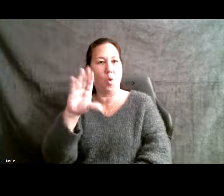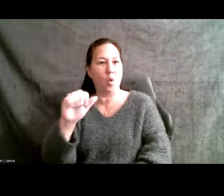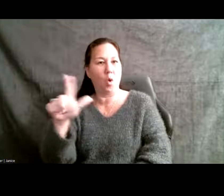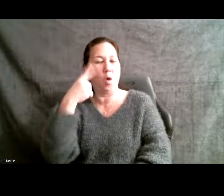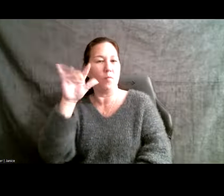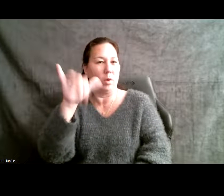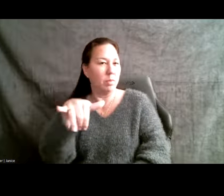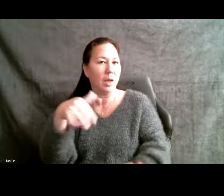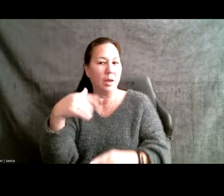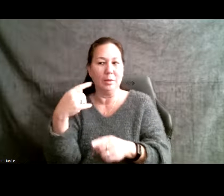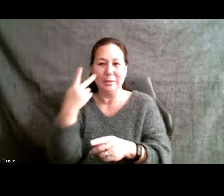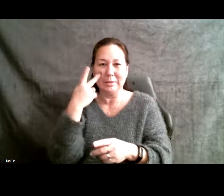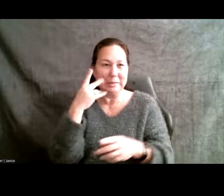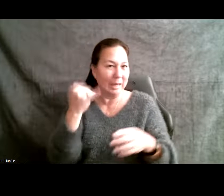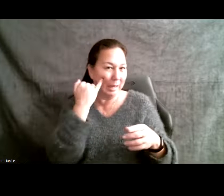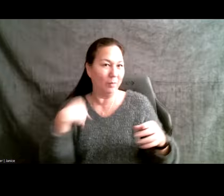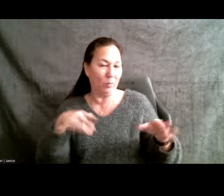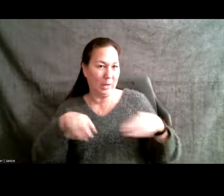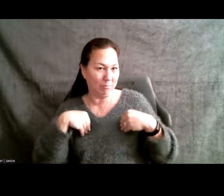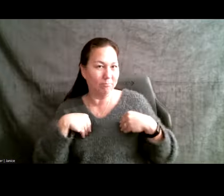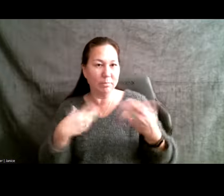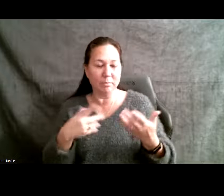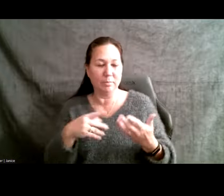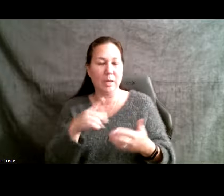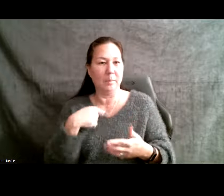manner. So with that, I will start again.